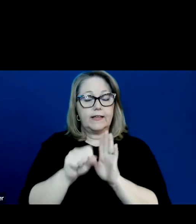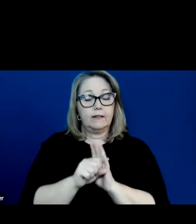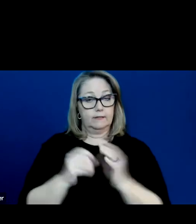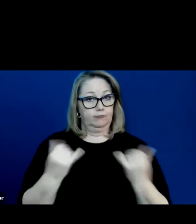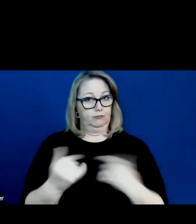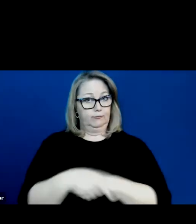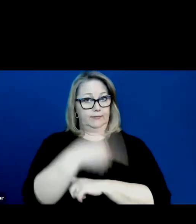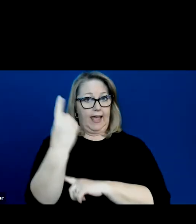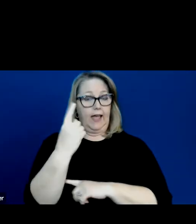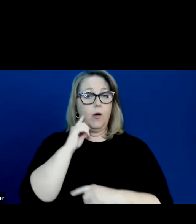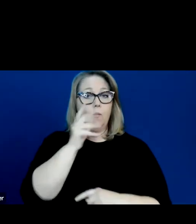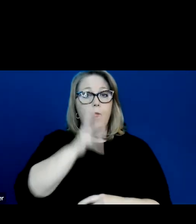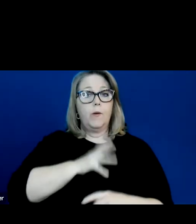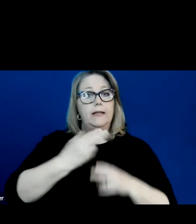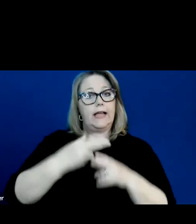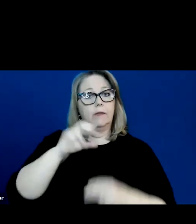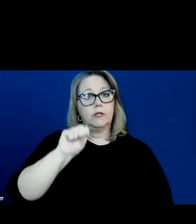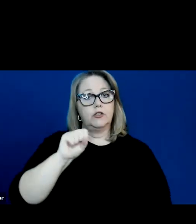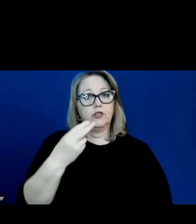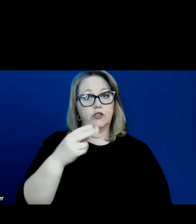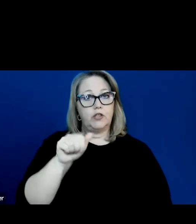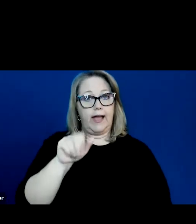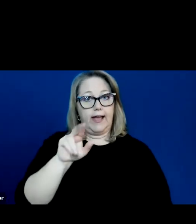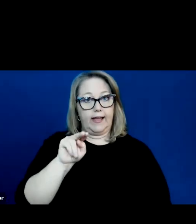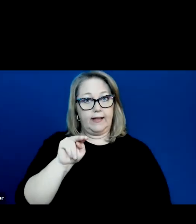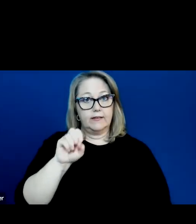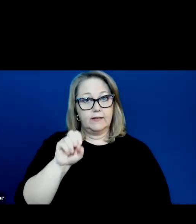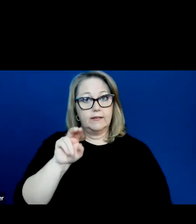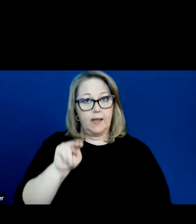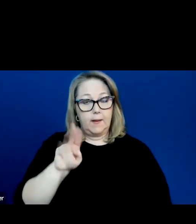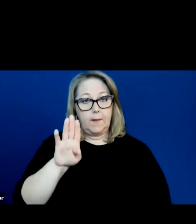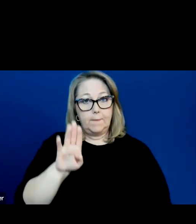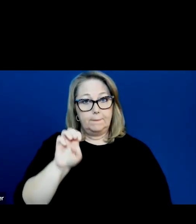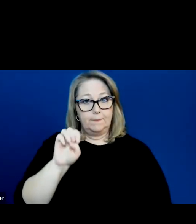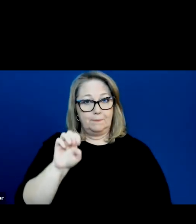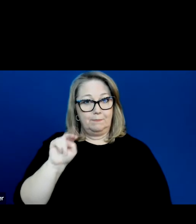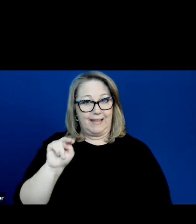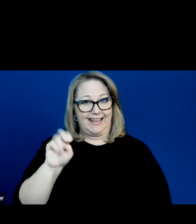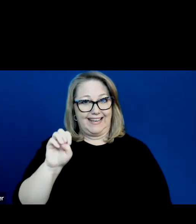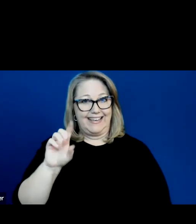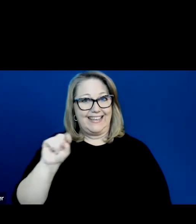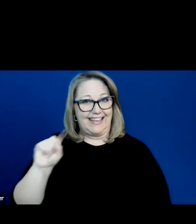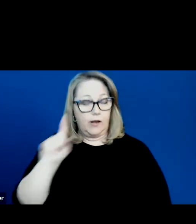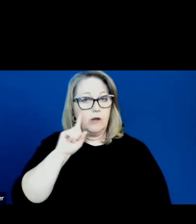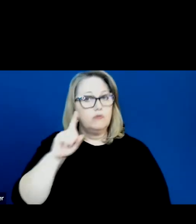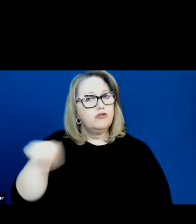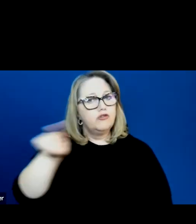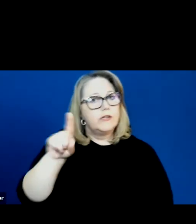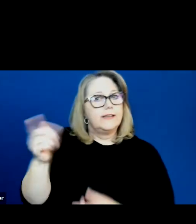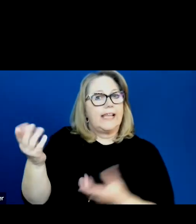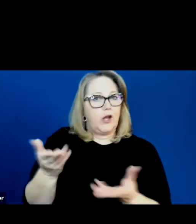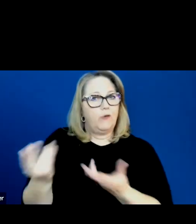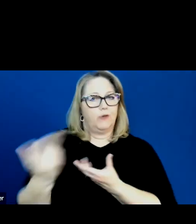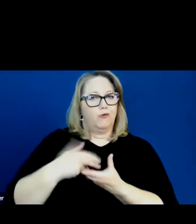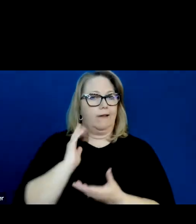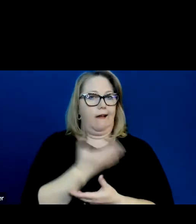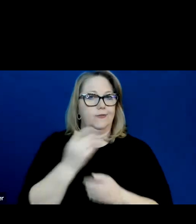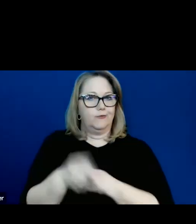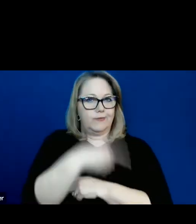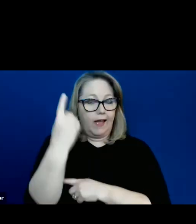state's immunization program. She will help provide an update on the rollout for the COVID-19